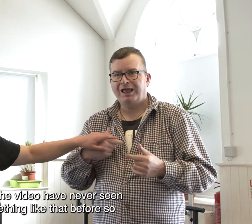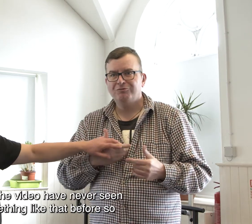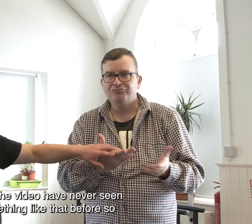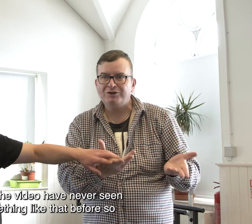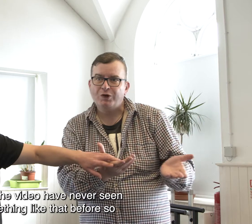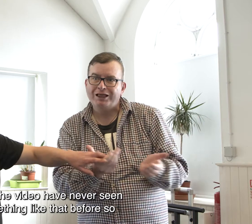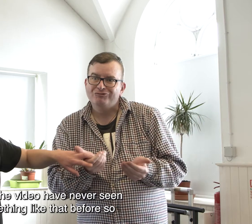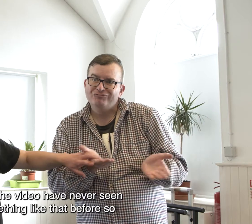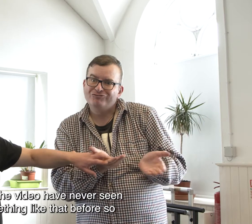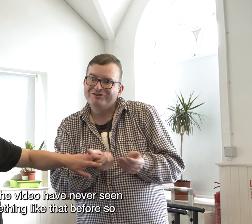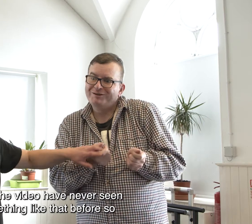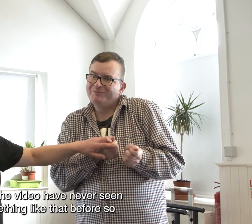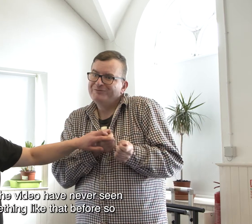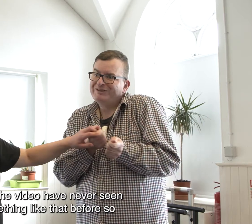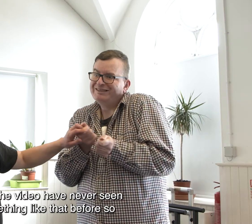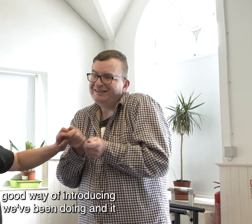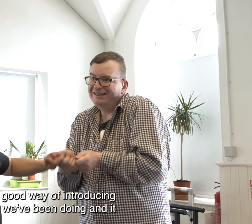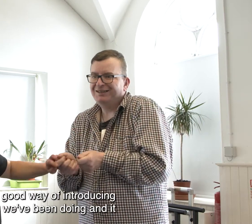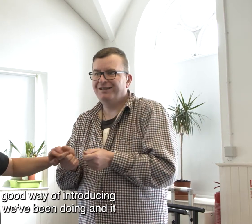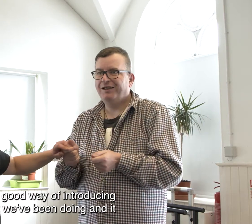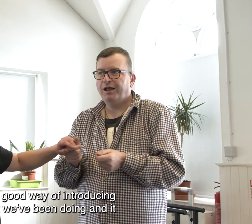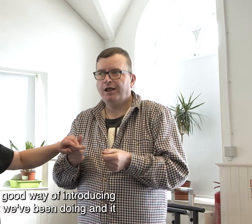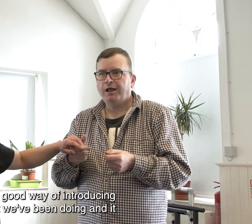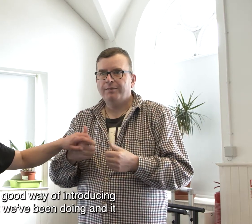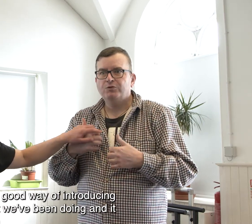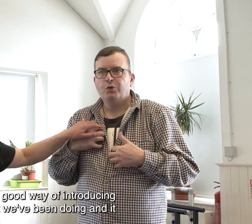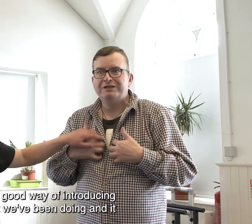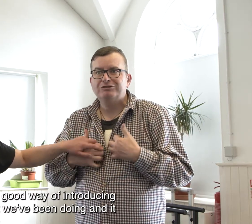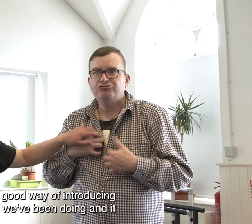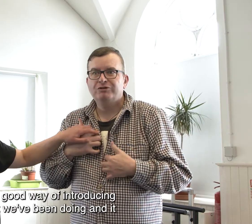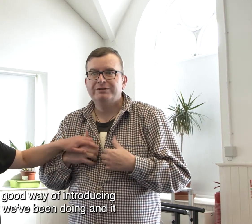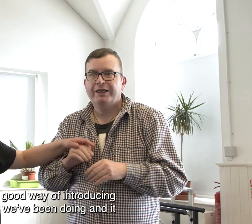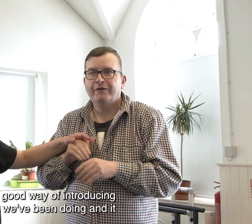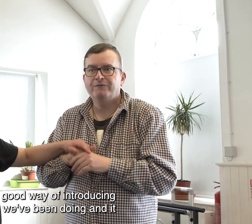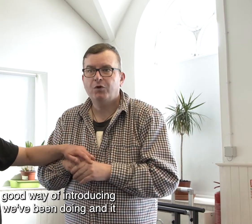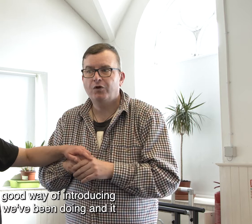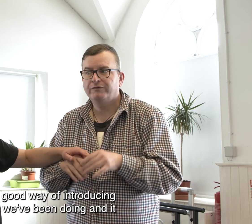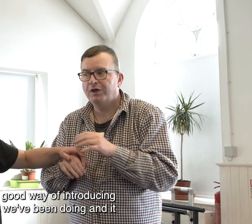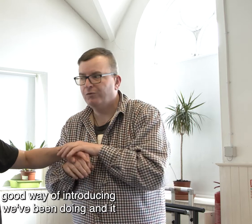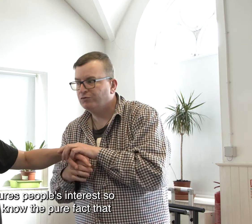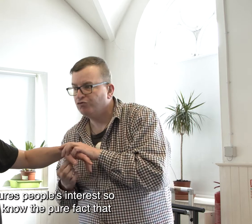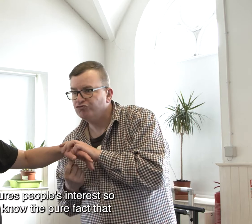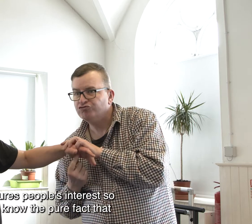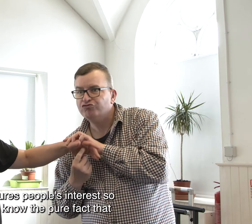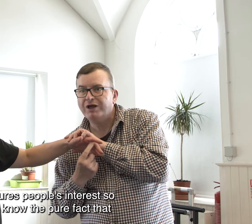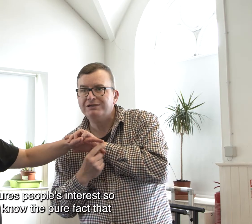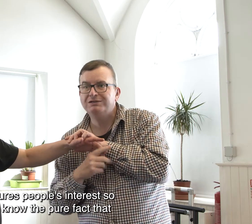seen something like that before. So it's a good way of introducing what we've been doing, and it captures people's interest.